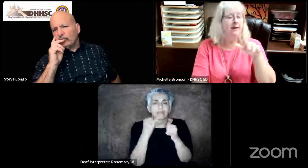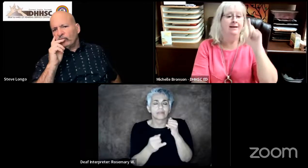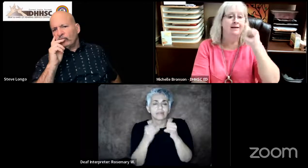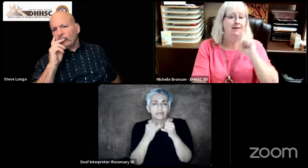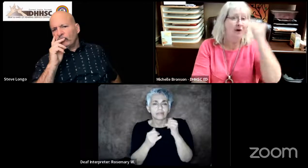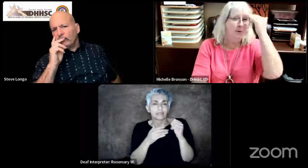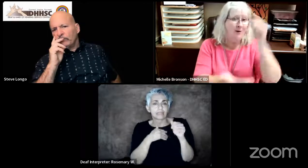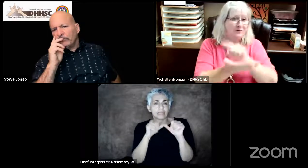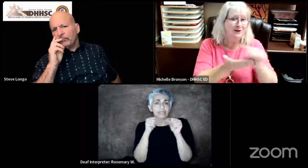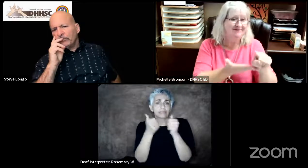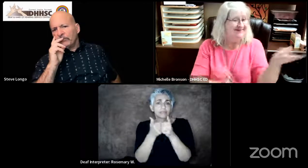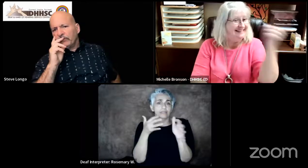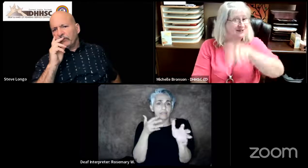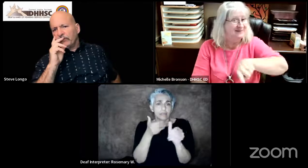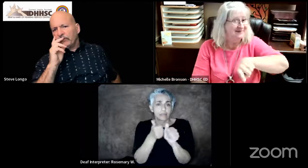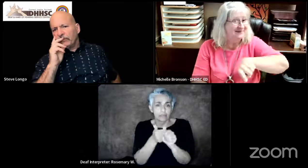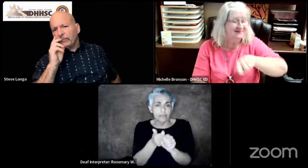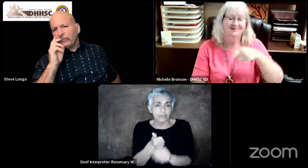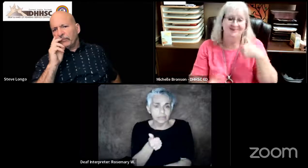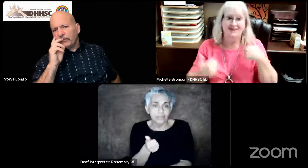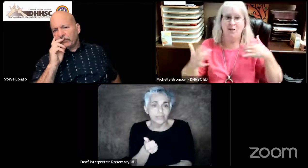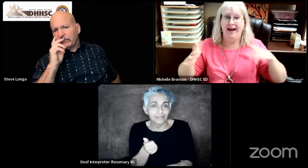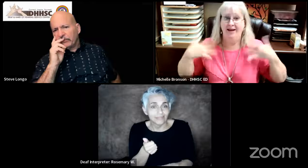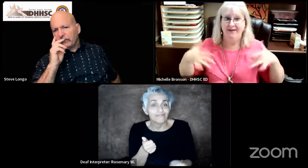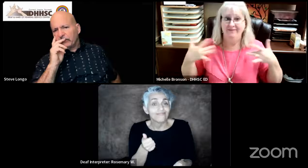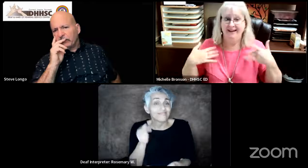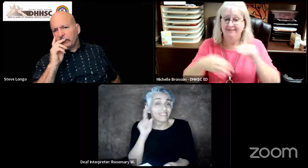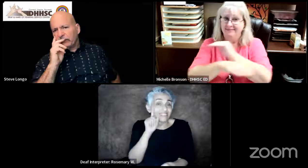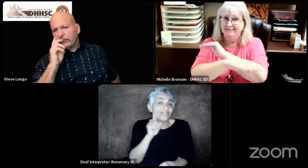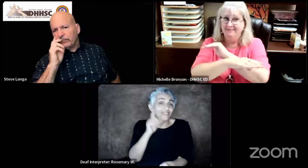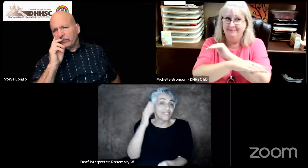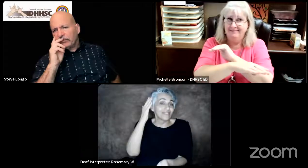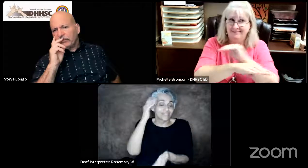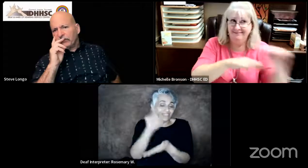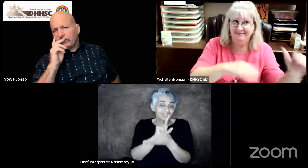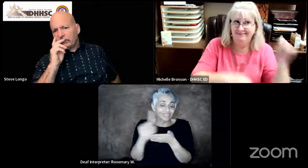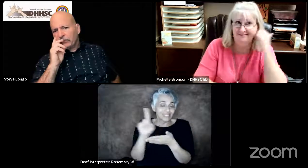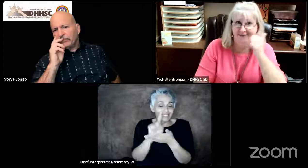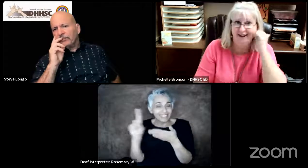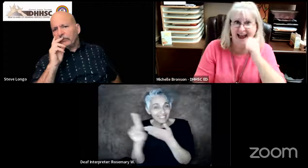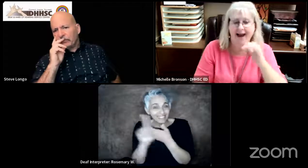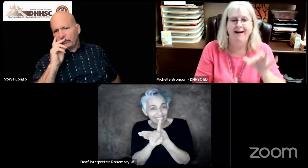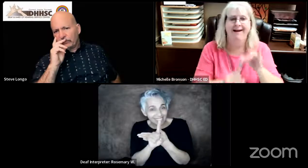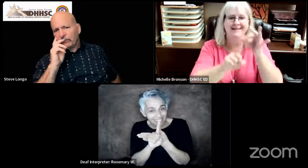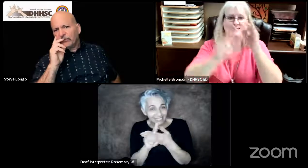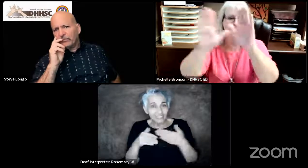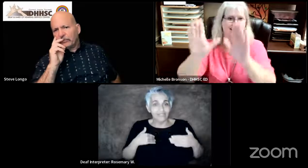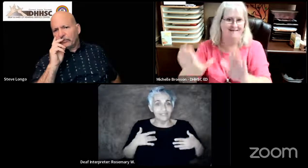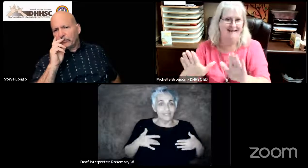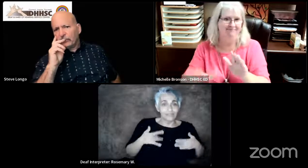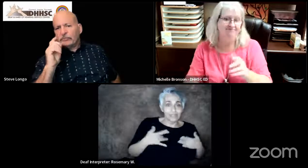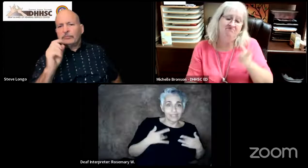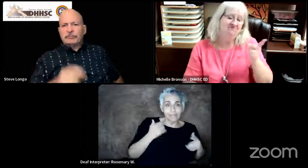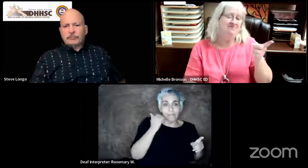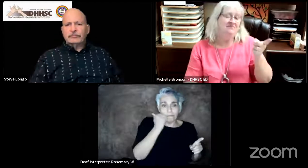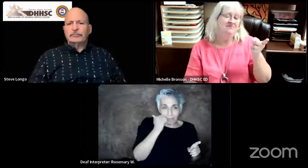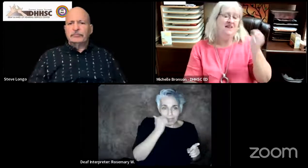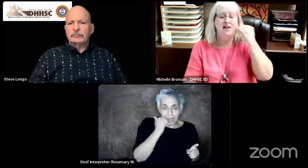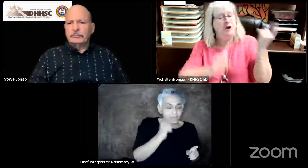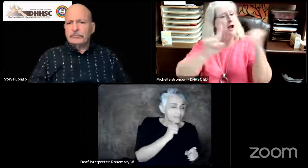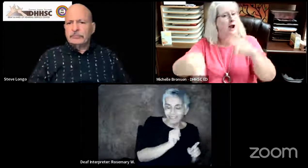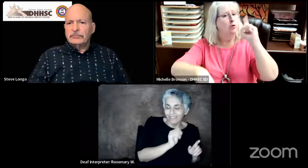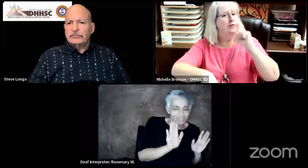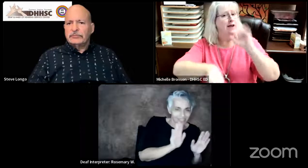Agency updates. Deaf Awareness Week is next week. We have events scheduled every evening and every day